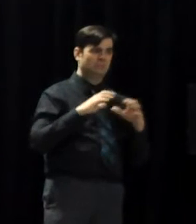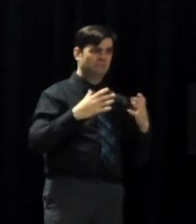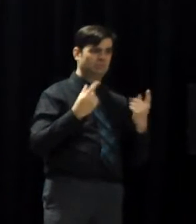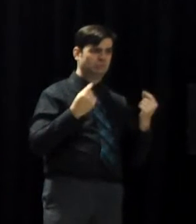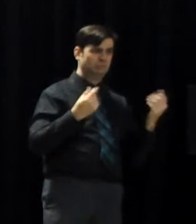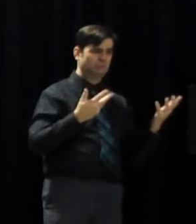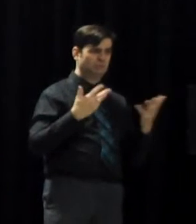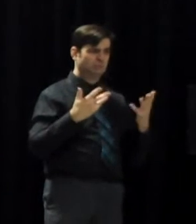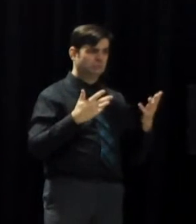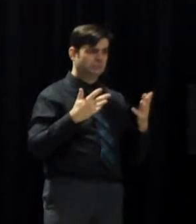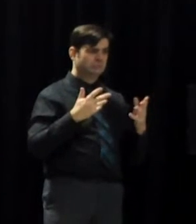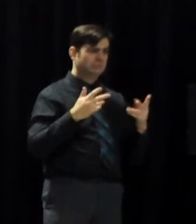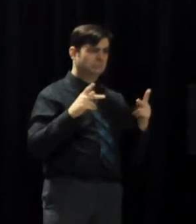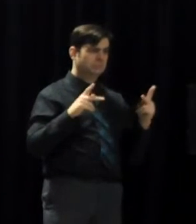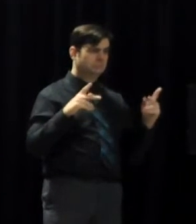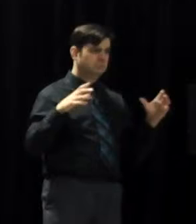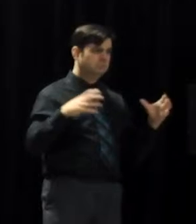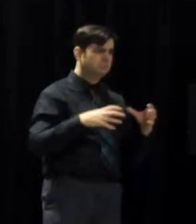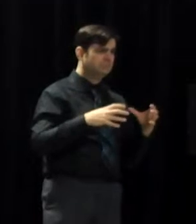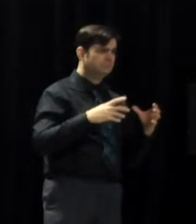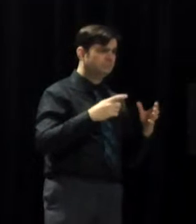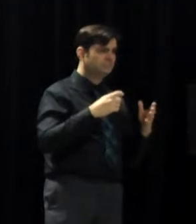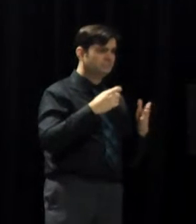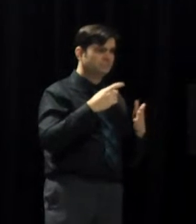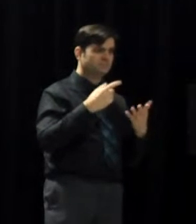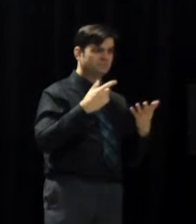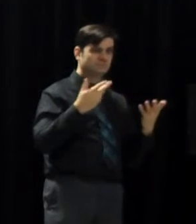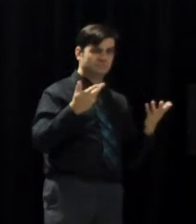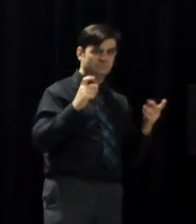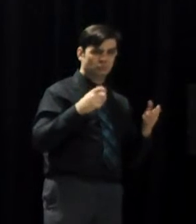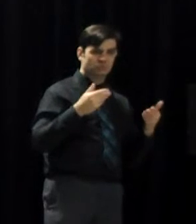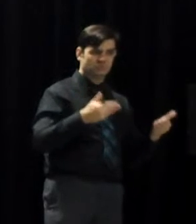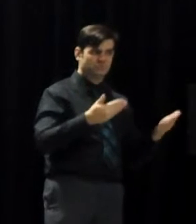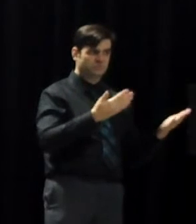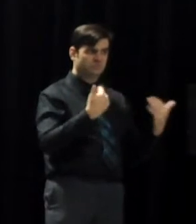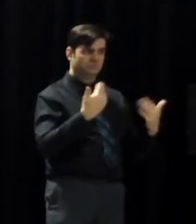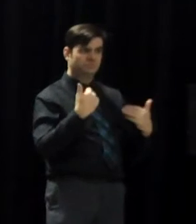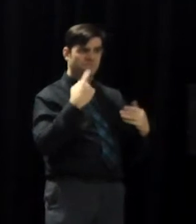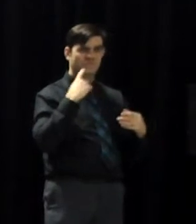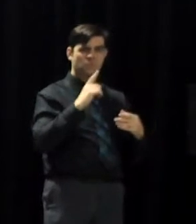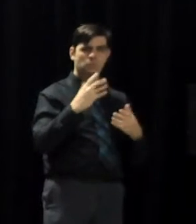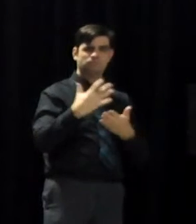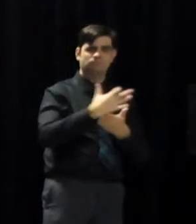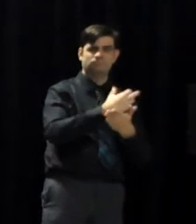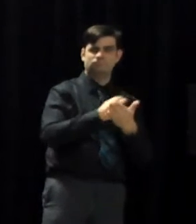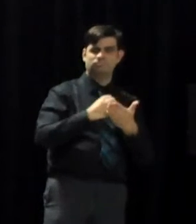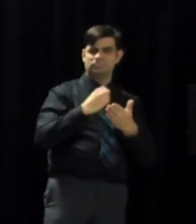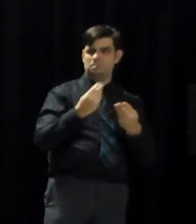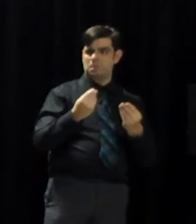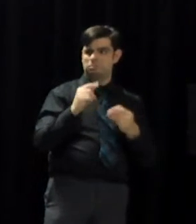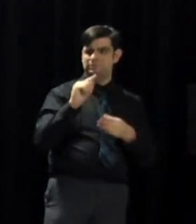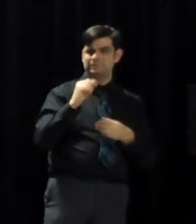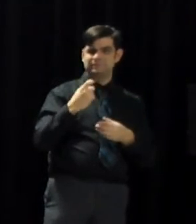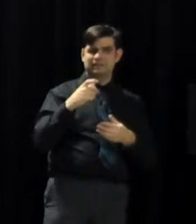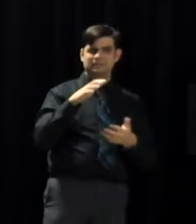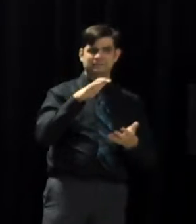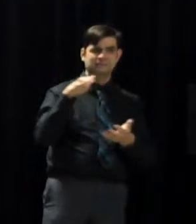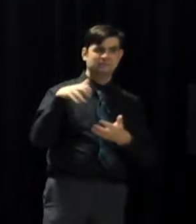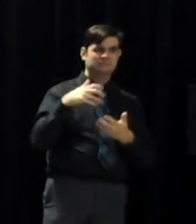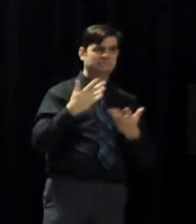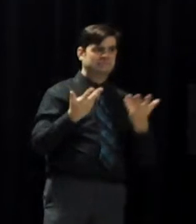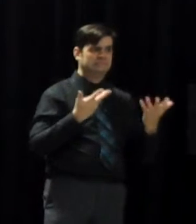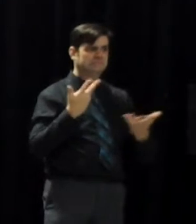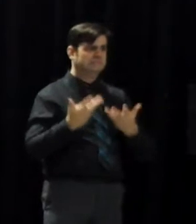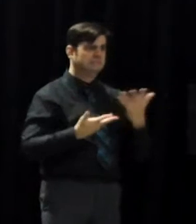there. They've asked that people really take advantage of paying your taxes online, mailing in your check, and they even